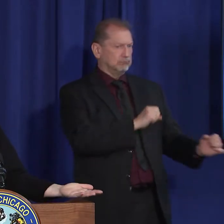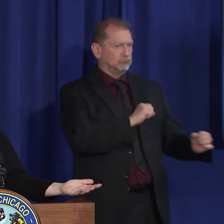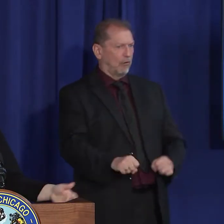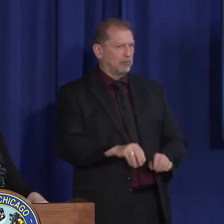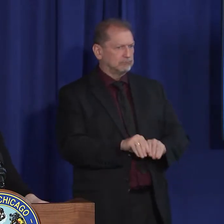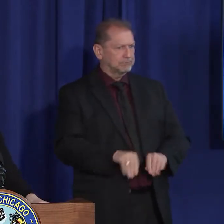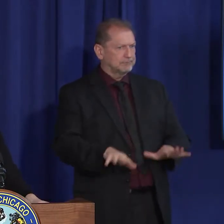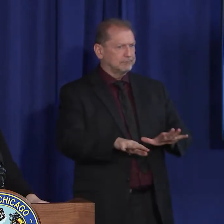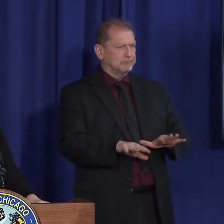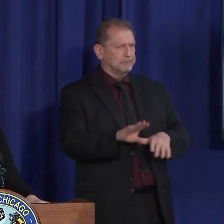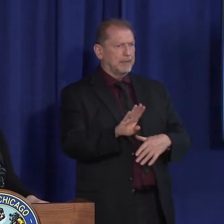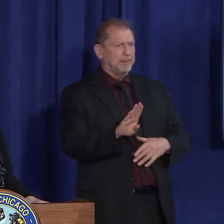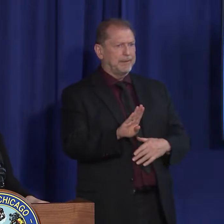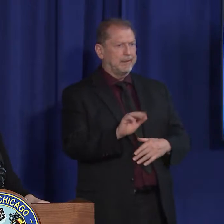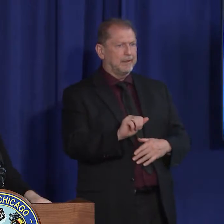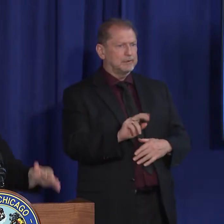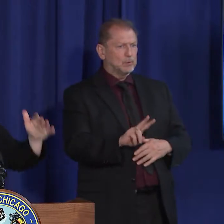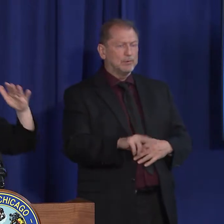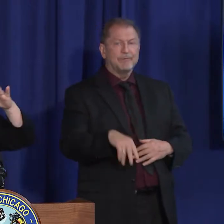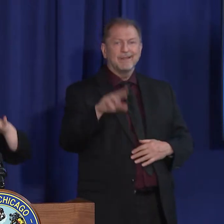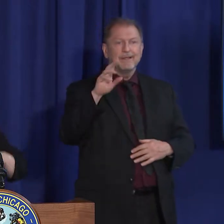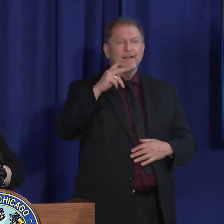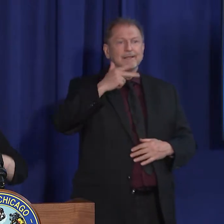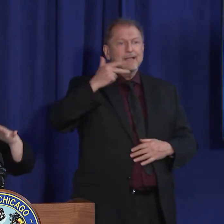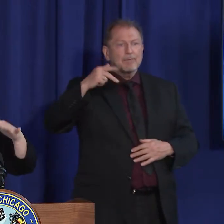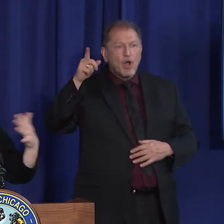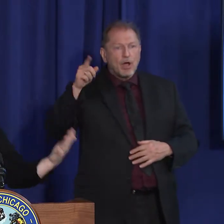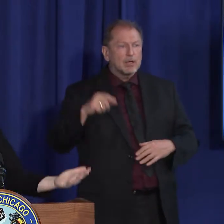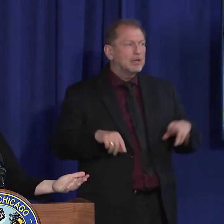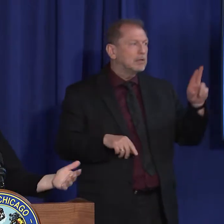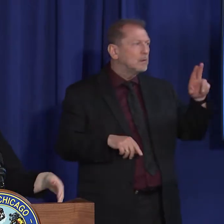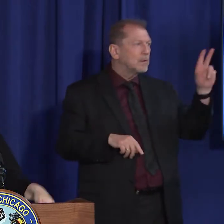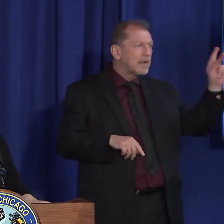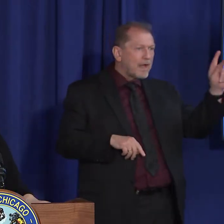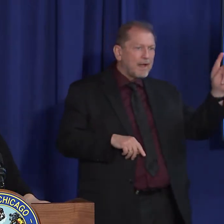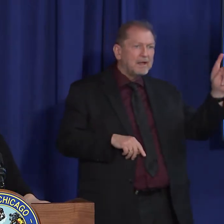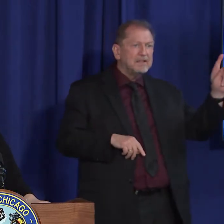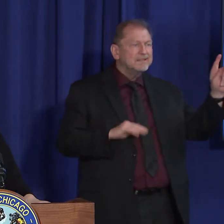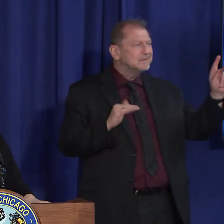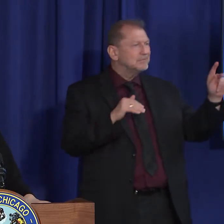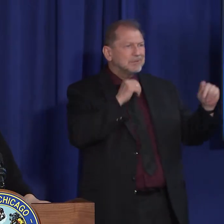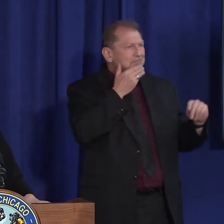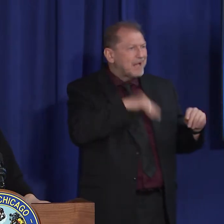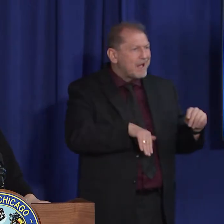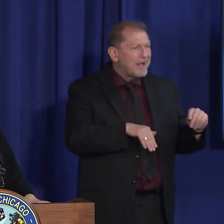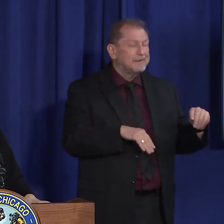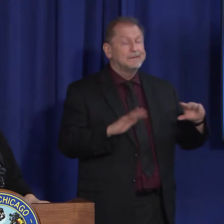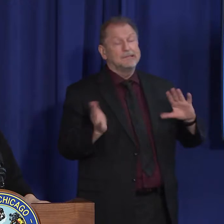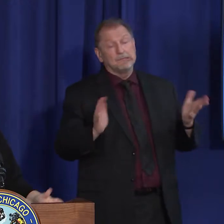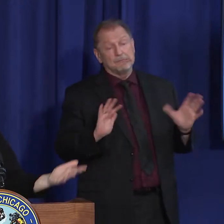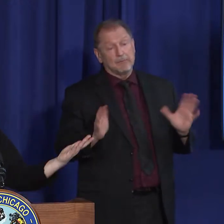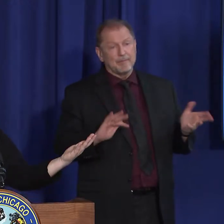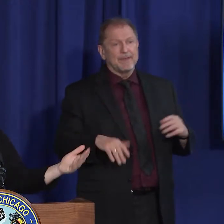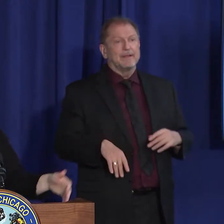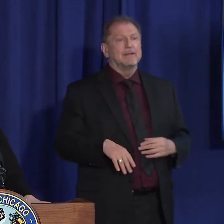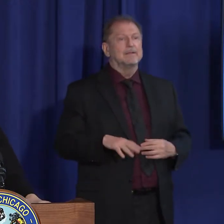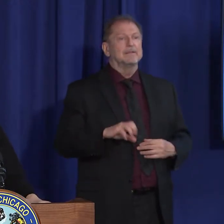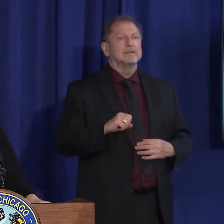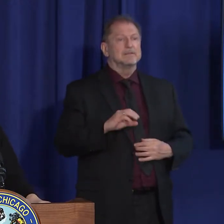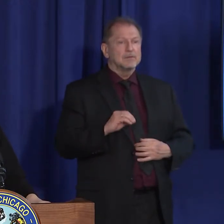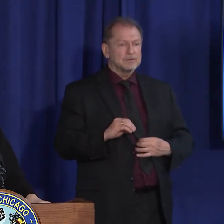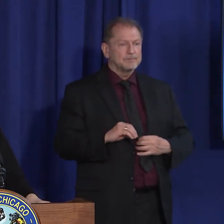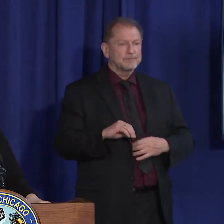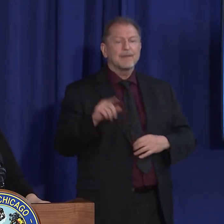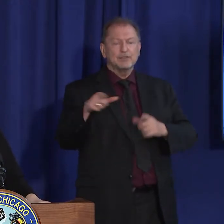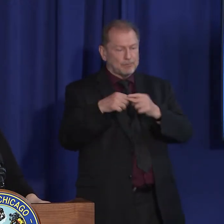Africa's cases look fine. In Denmark, it sort of made it higher. The UK, the hospitalizations look fine. So I don't think it's that Japan's having a little